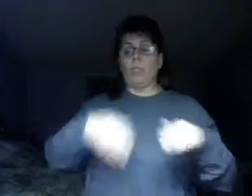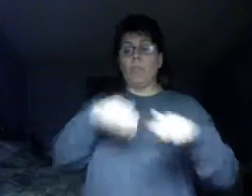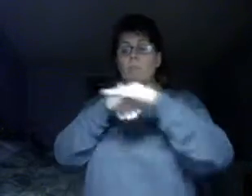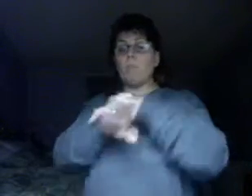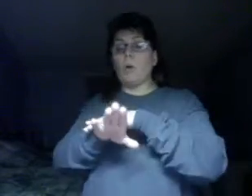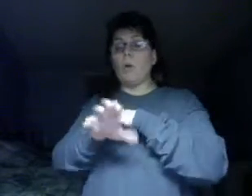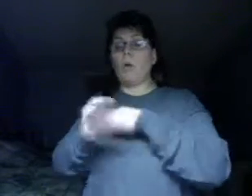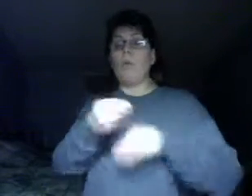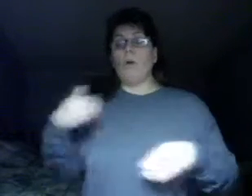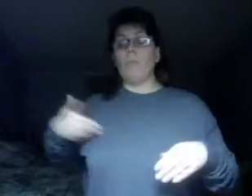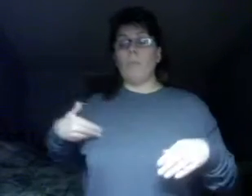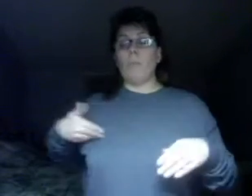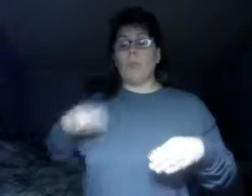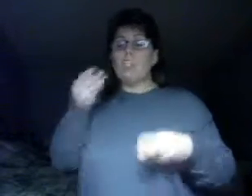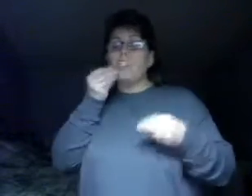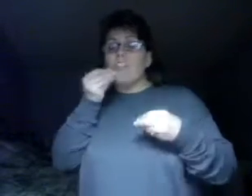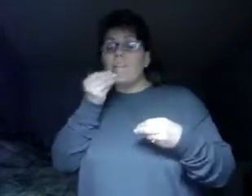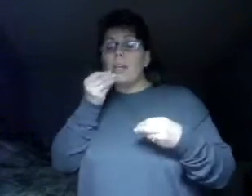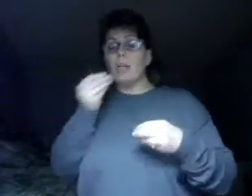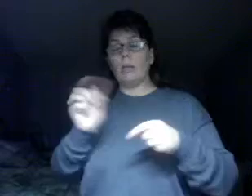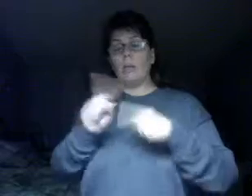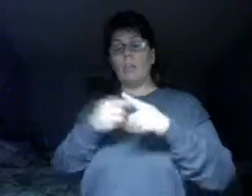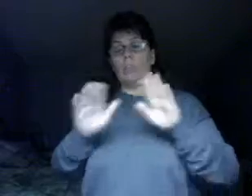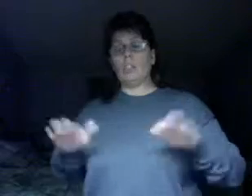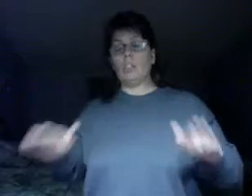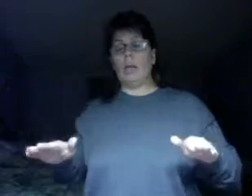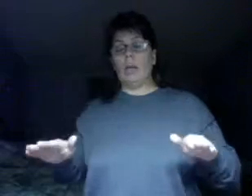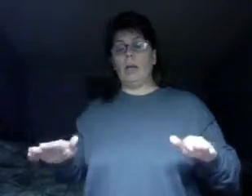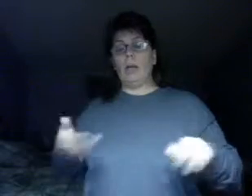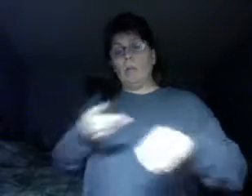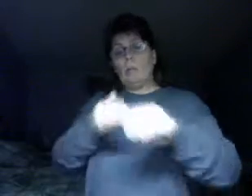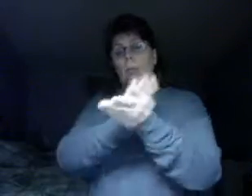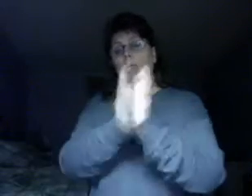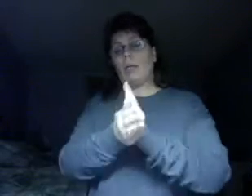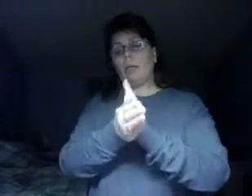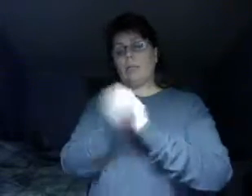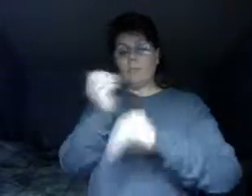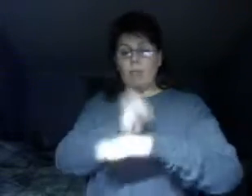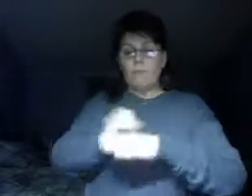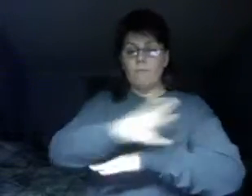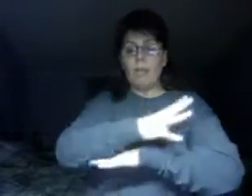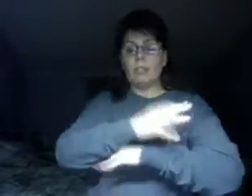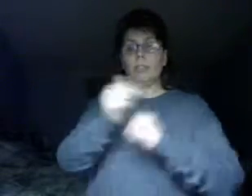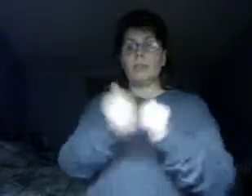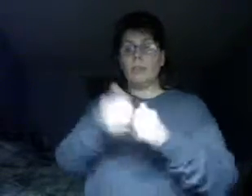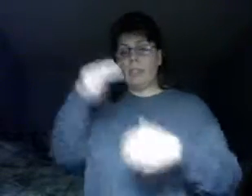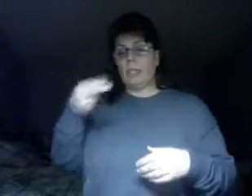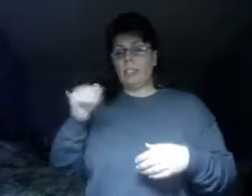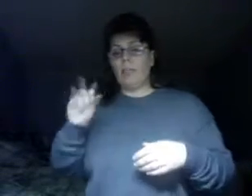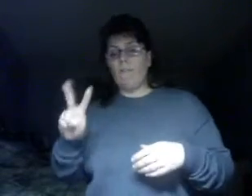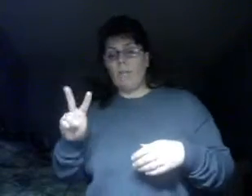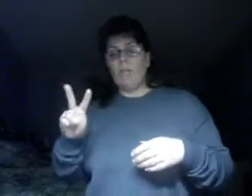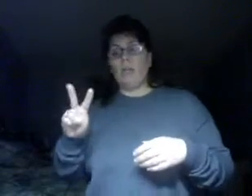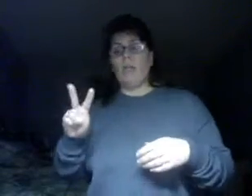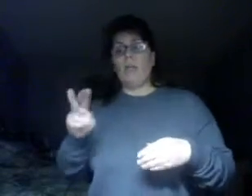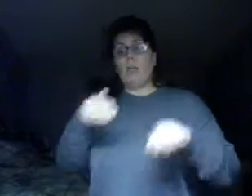A child may become infected from their mother. We know that when that birth is through the vaginal canal or